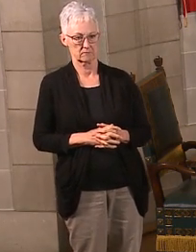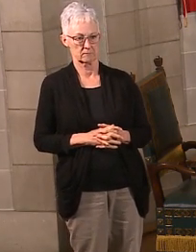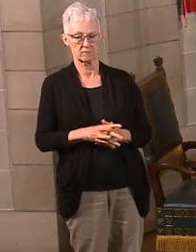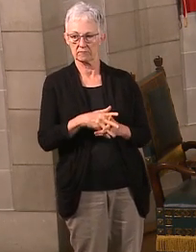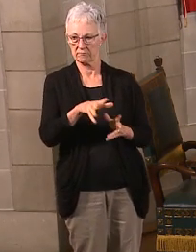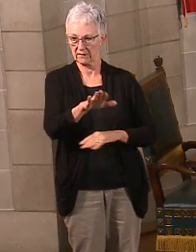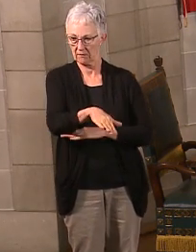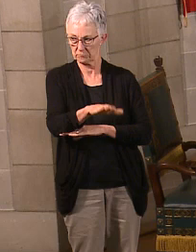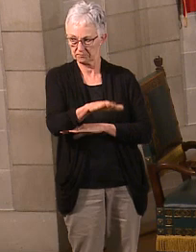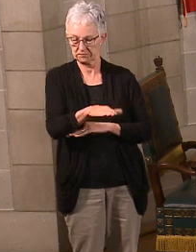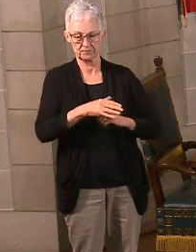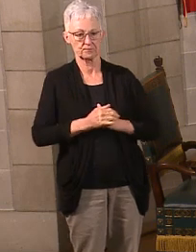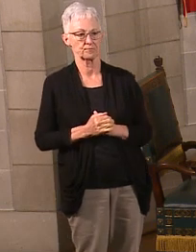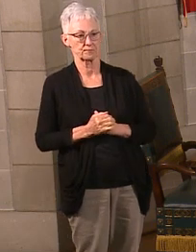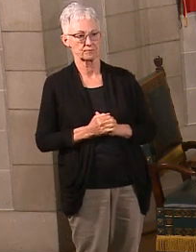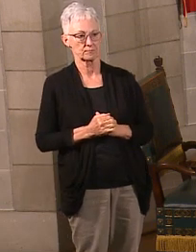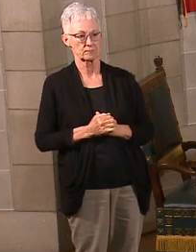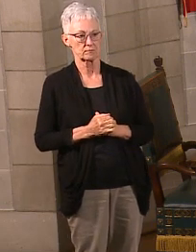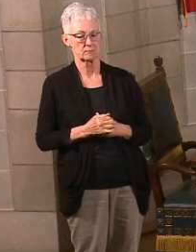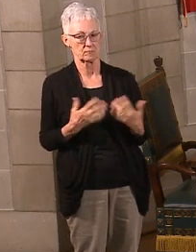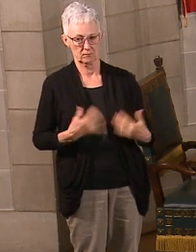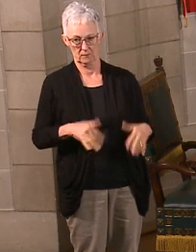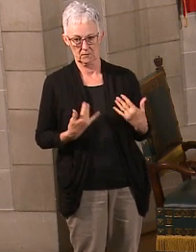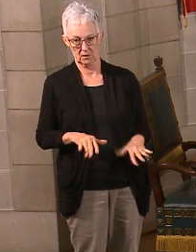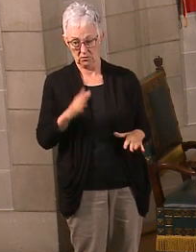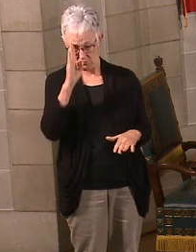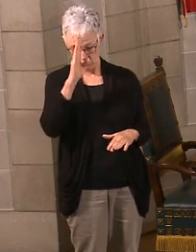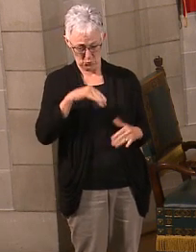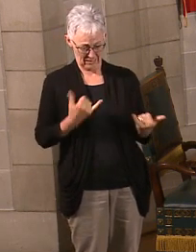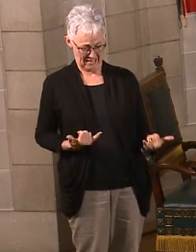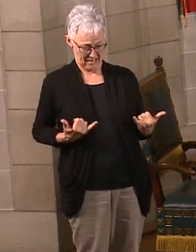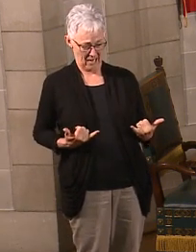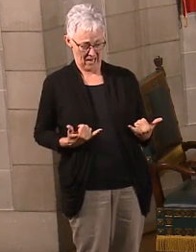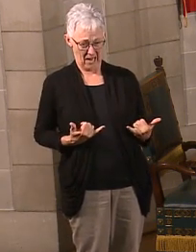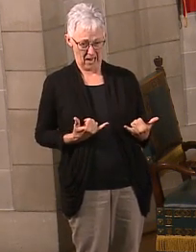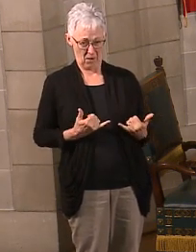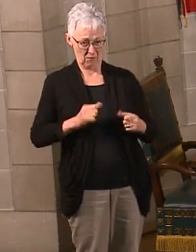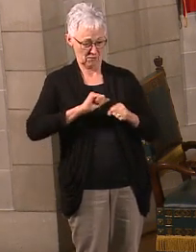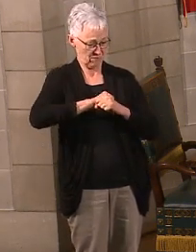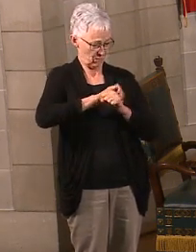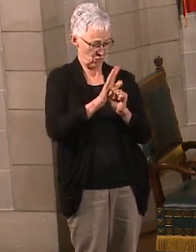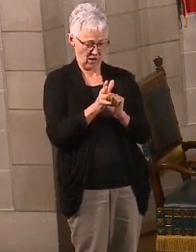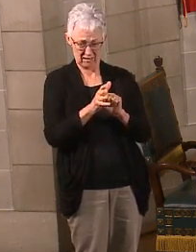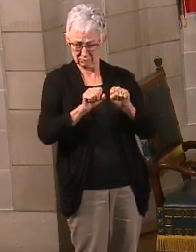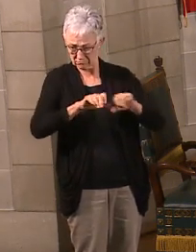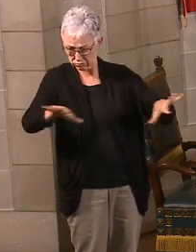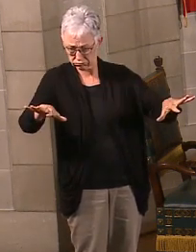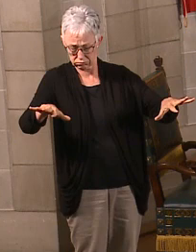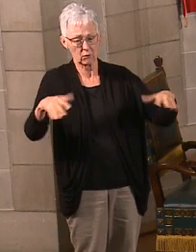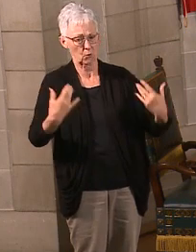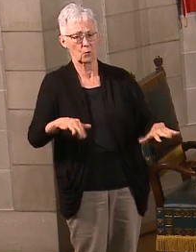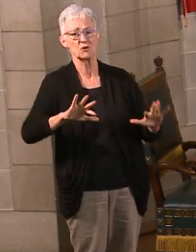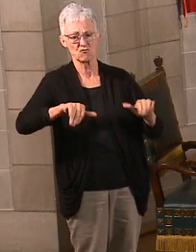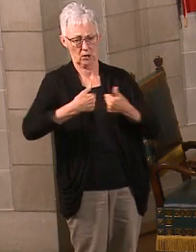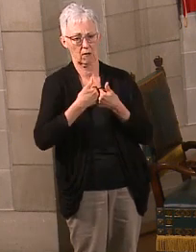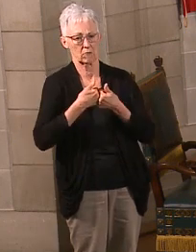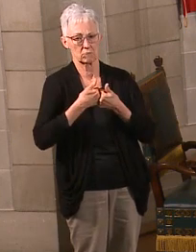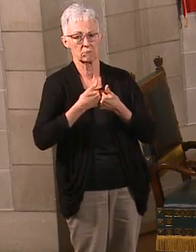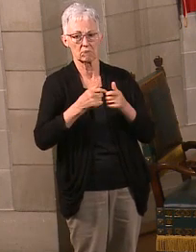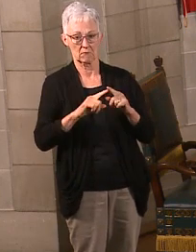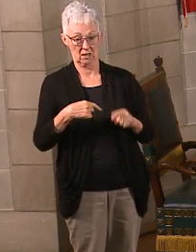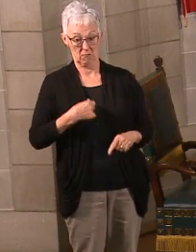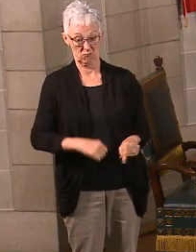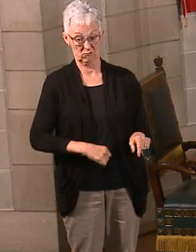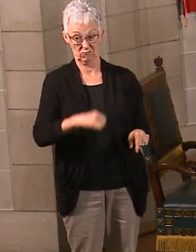Good afternoon. So these are incredibly challenging times, but I am truly glad to be here in Nebraska and part of one of the